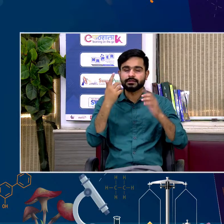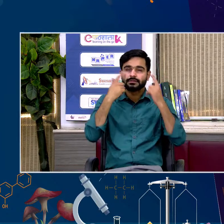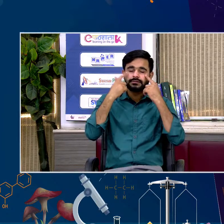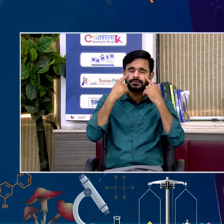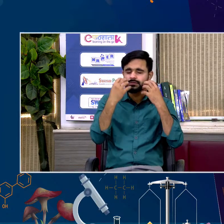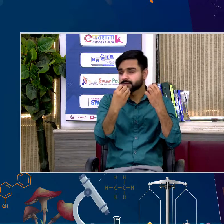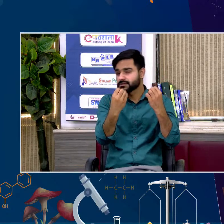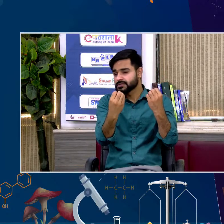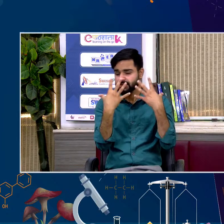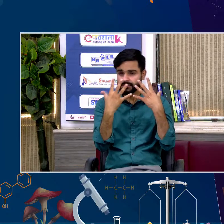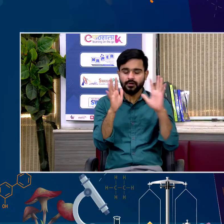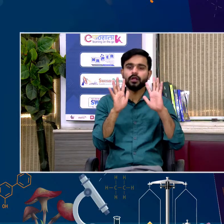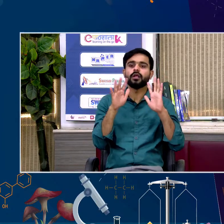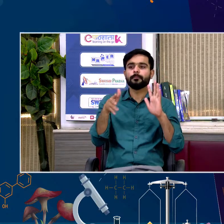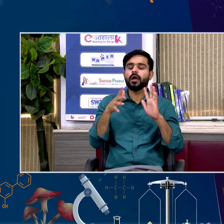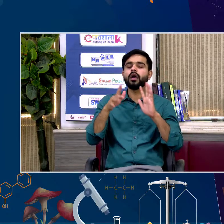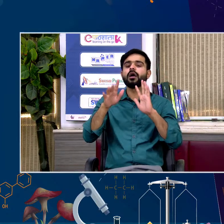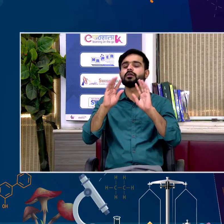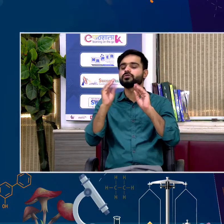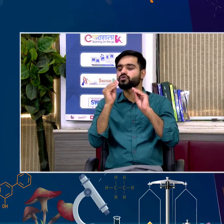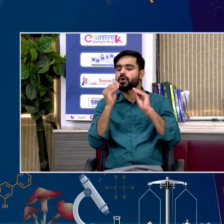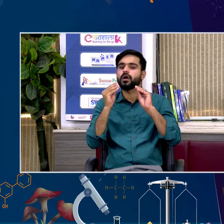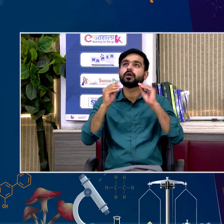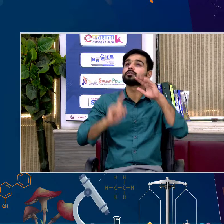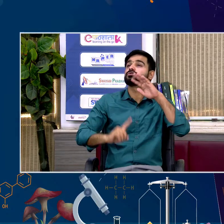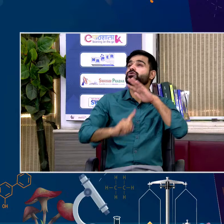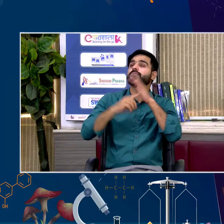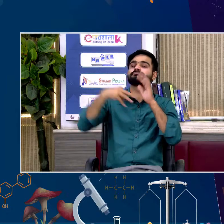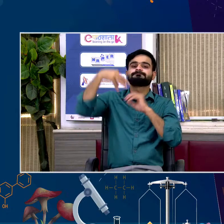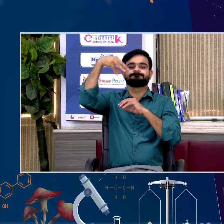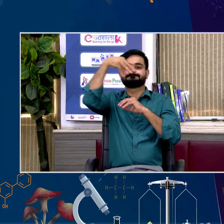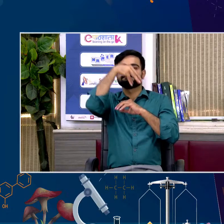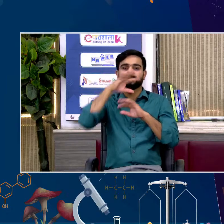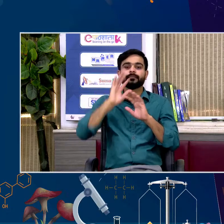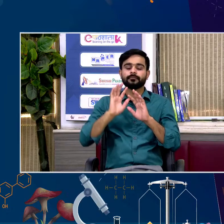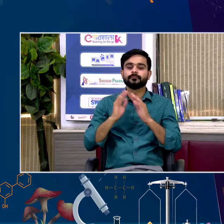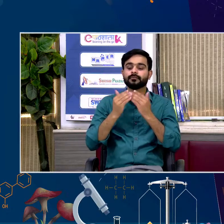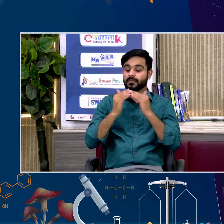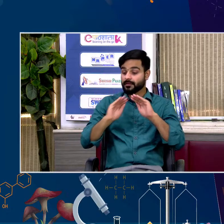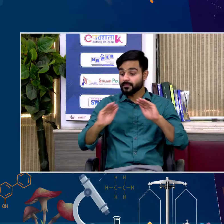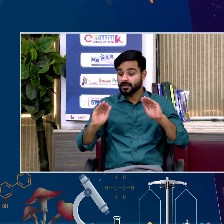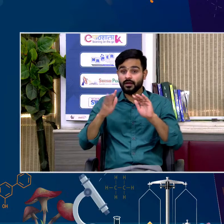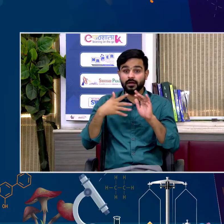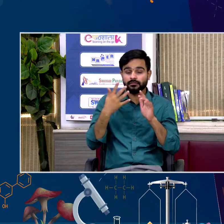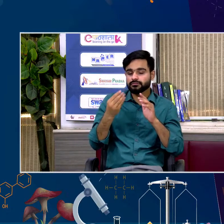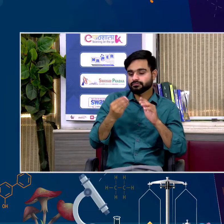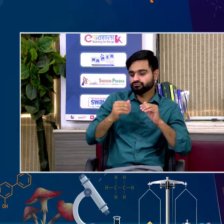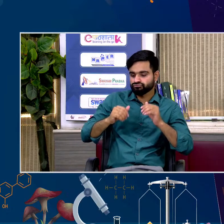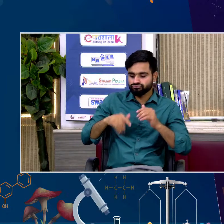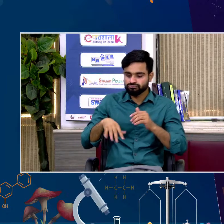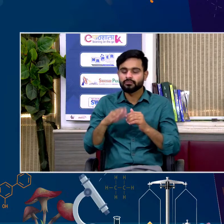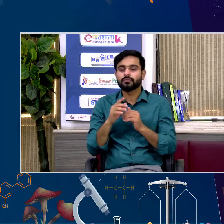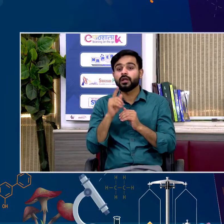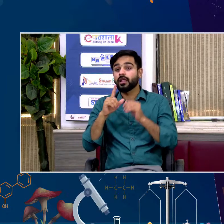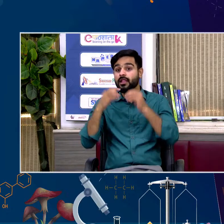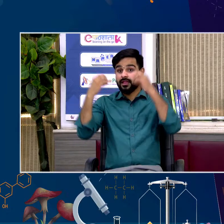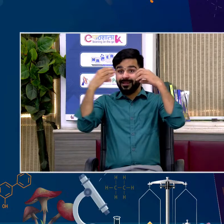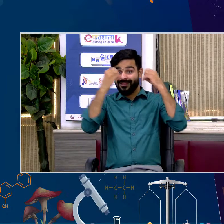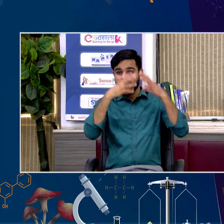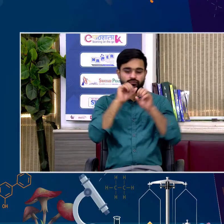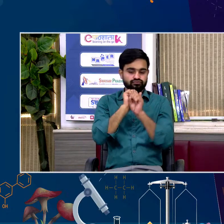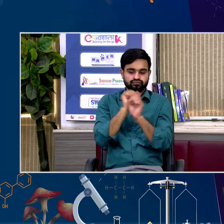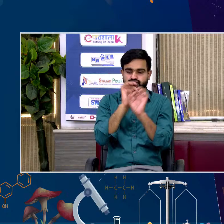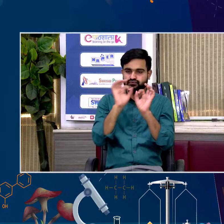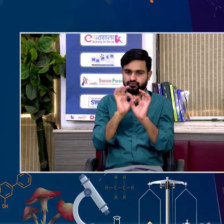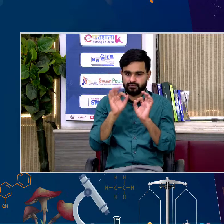light, the light can be projected from the top. A child could be provided with a visor so that that light does not bother